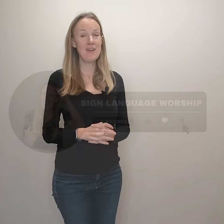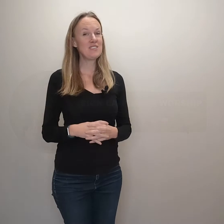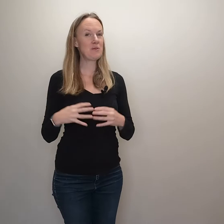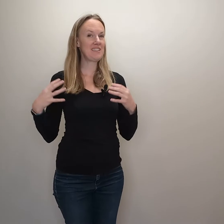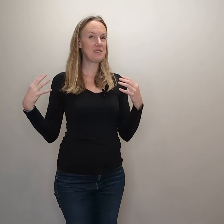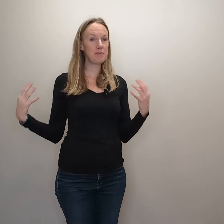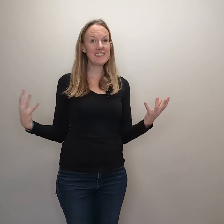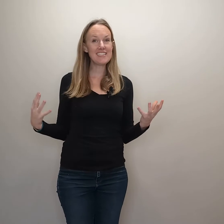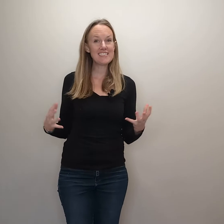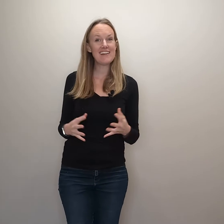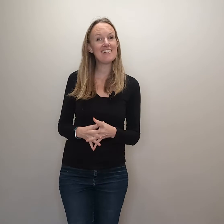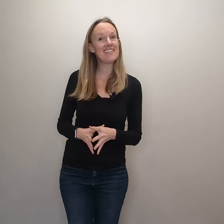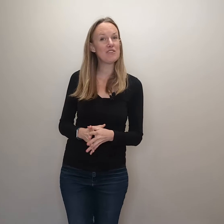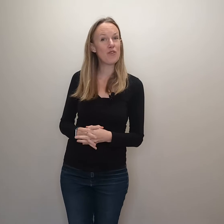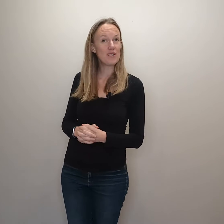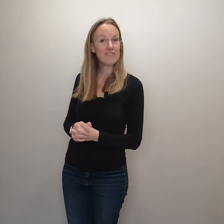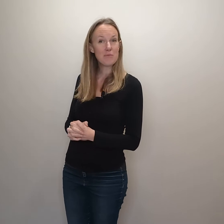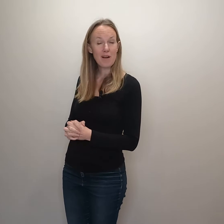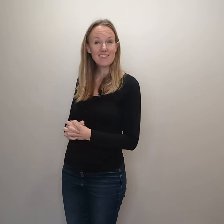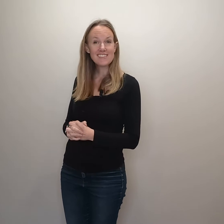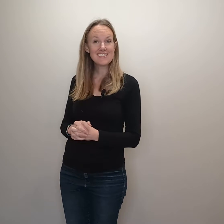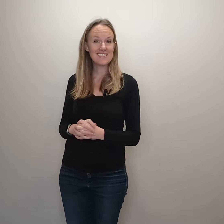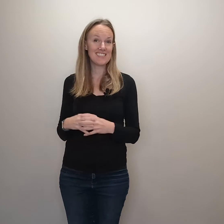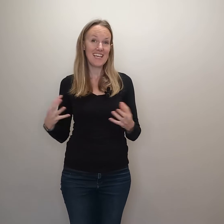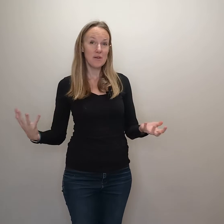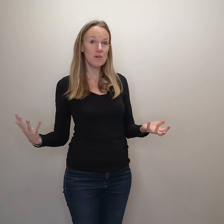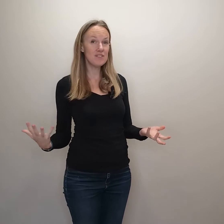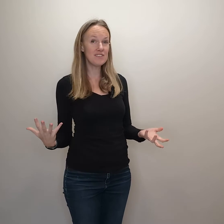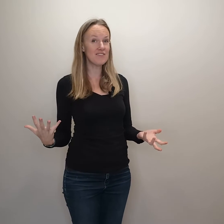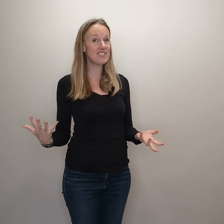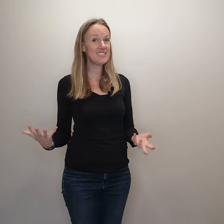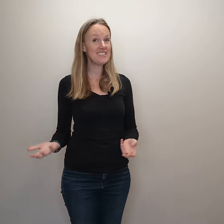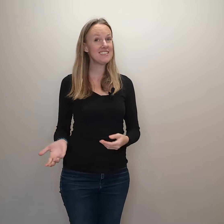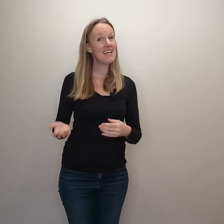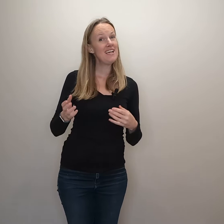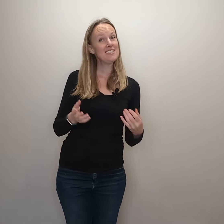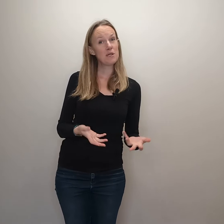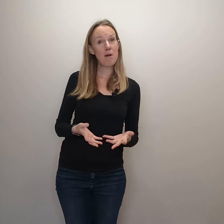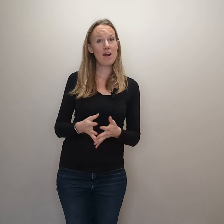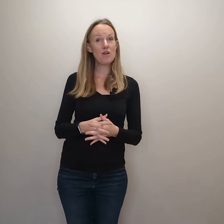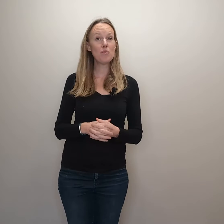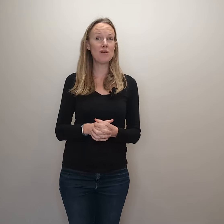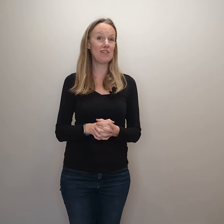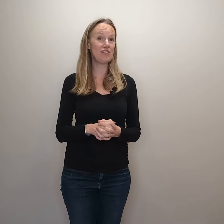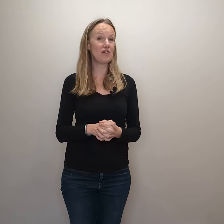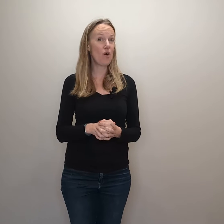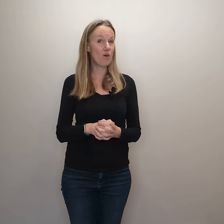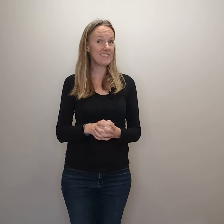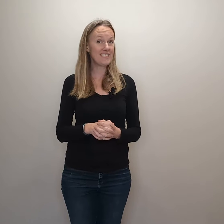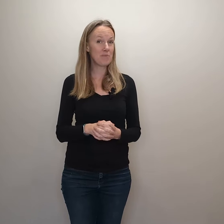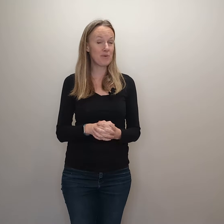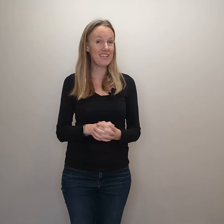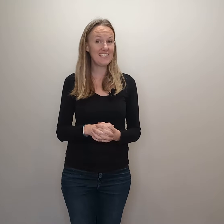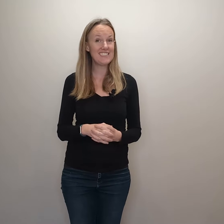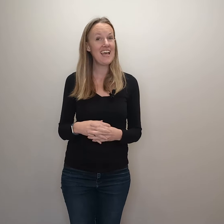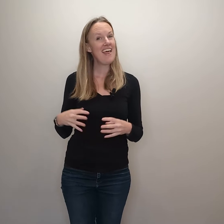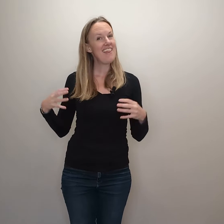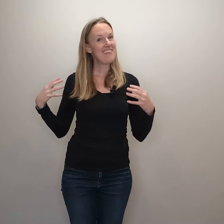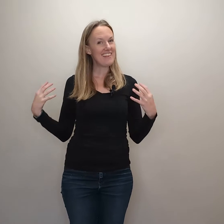So we're going to split this song into 4 different parts. Today we'll learn the verses, tomorrow we'll learn the chorus and the bridge, then the